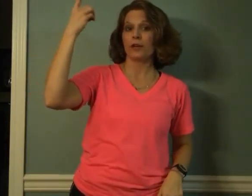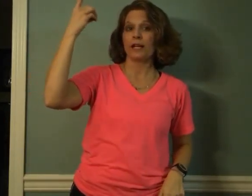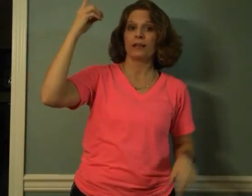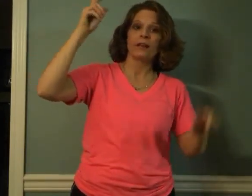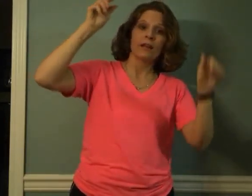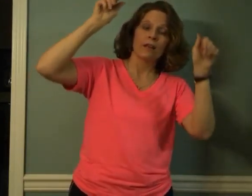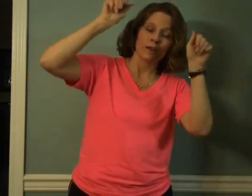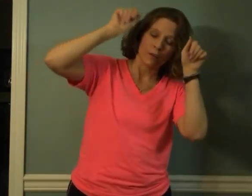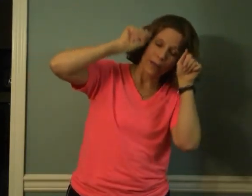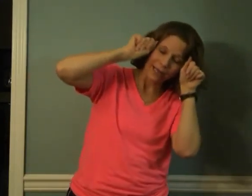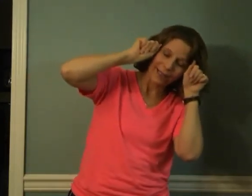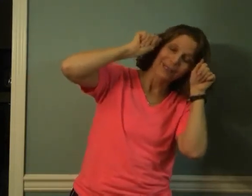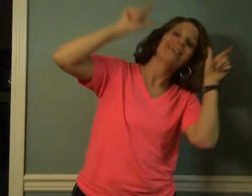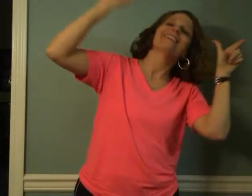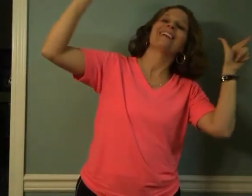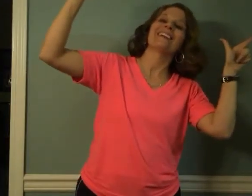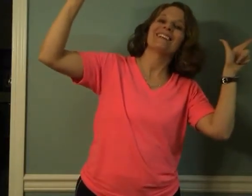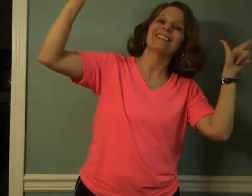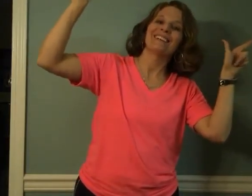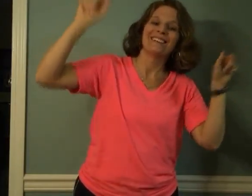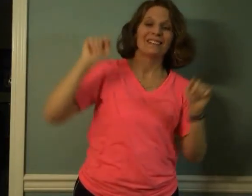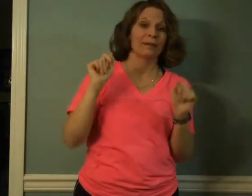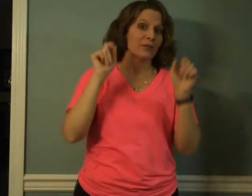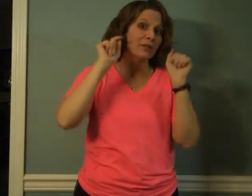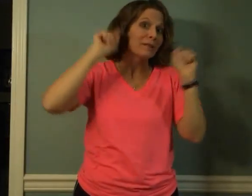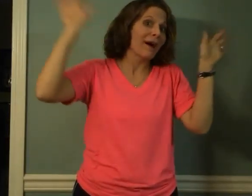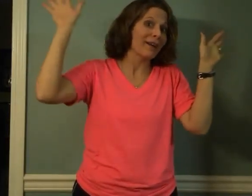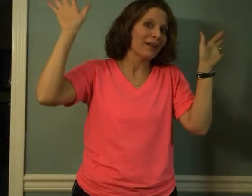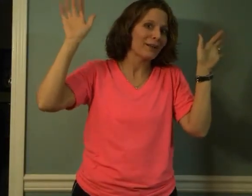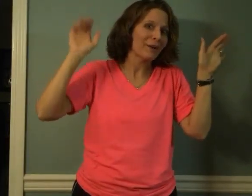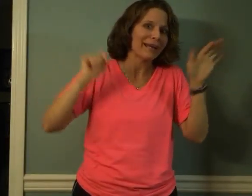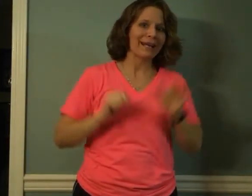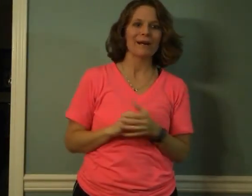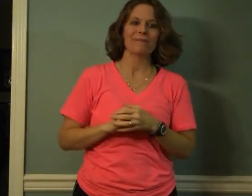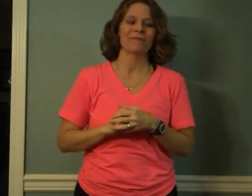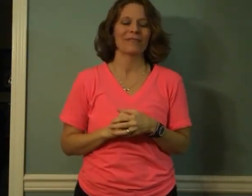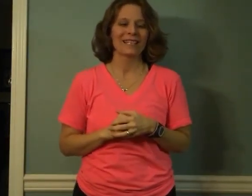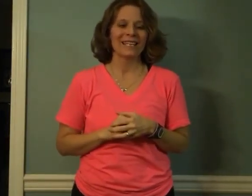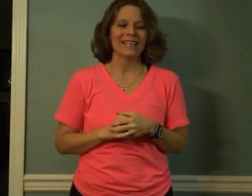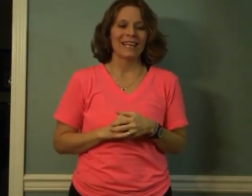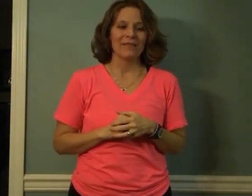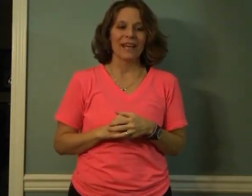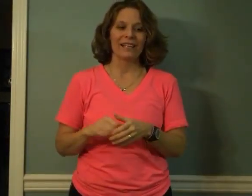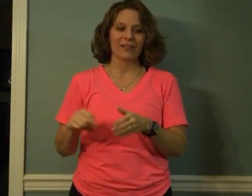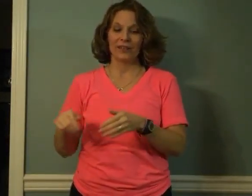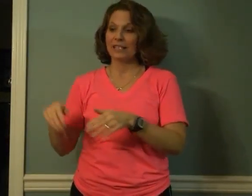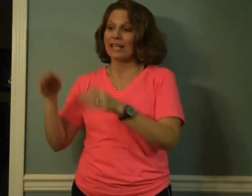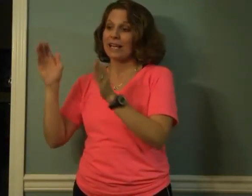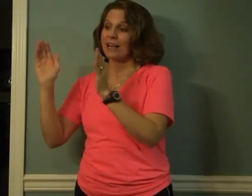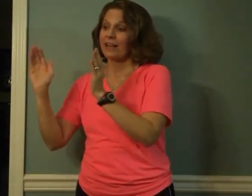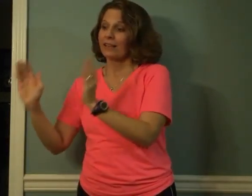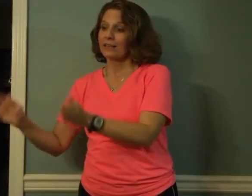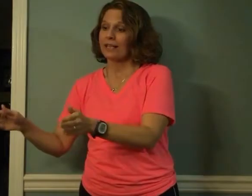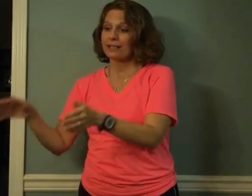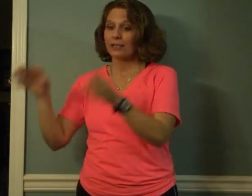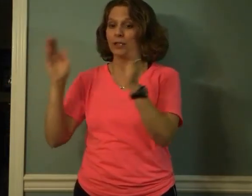Great Awakening. Make sure you smile like you're waking up. And then you're going to say